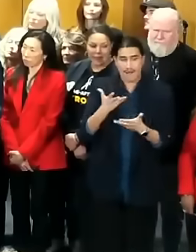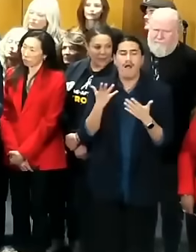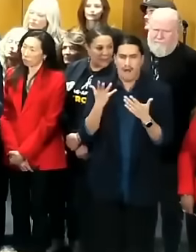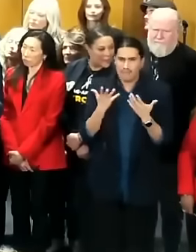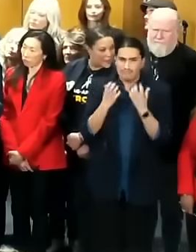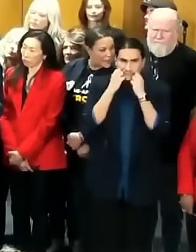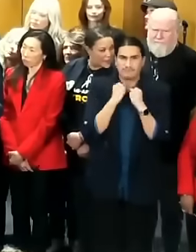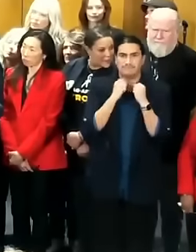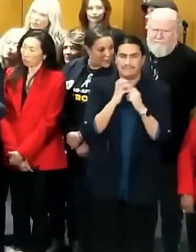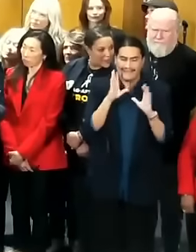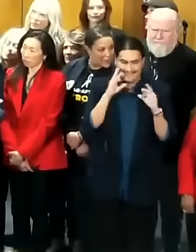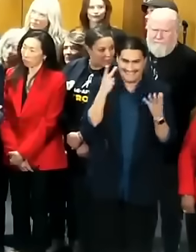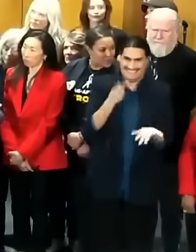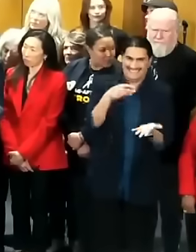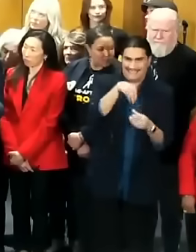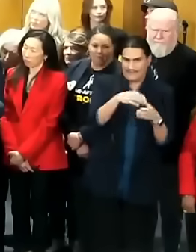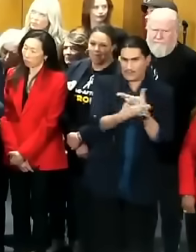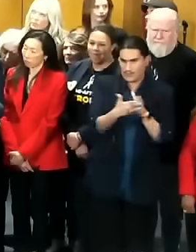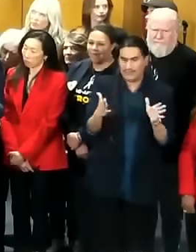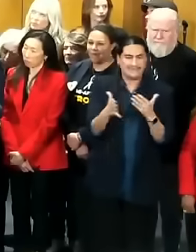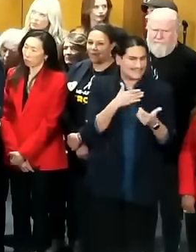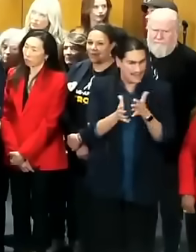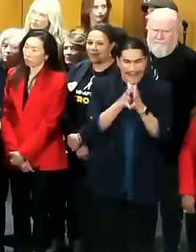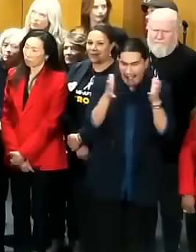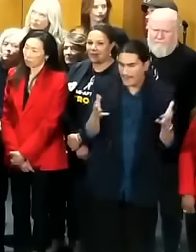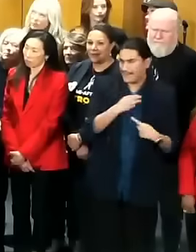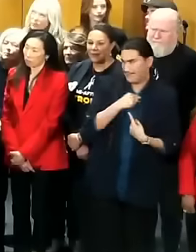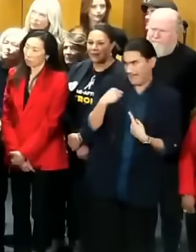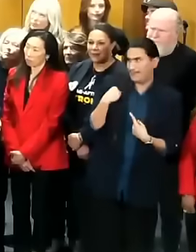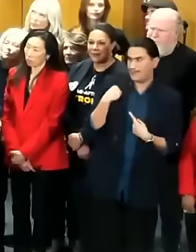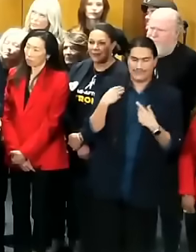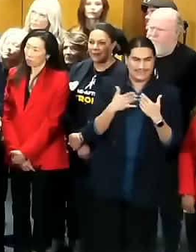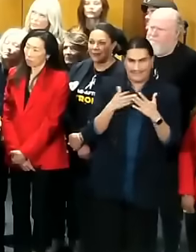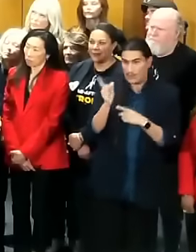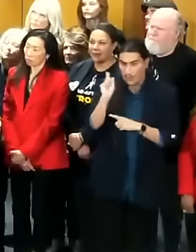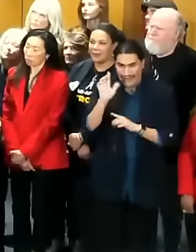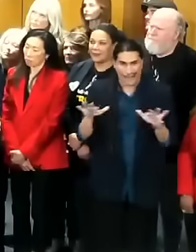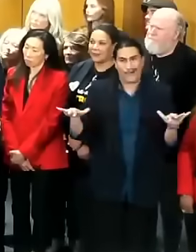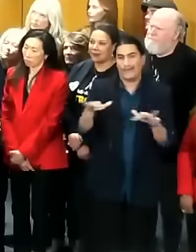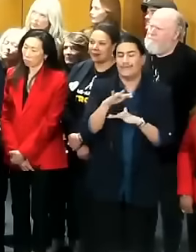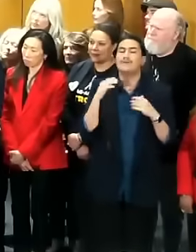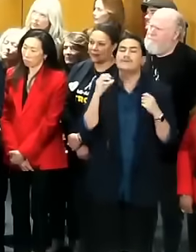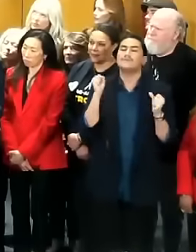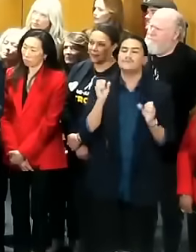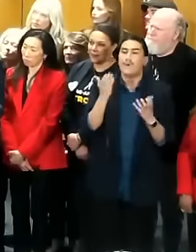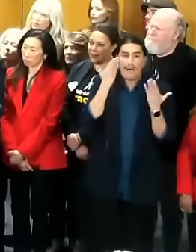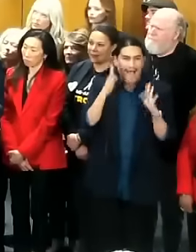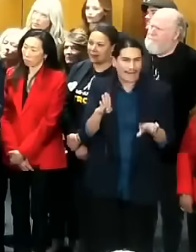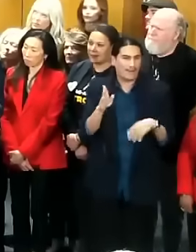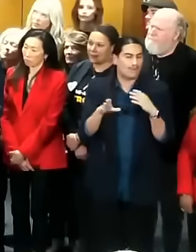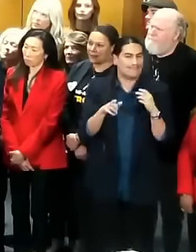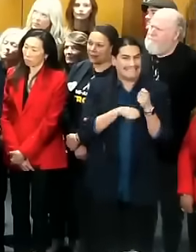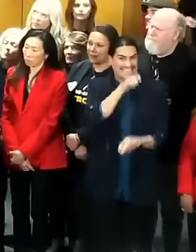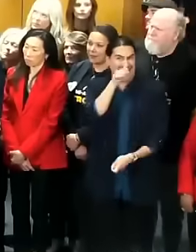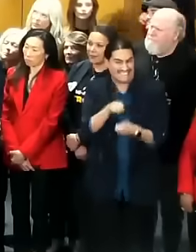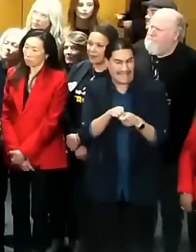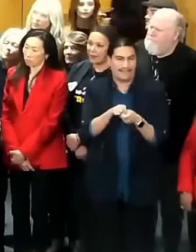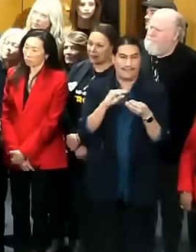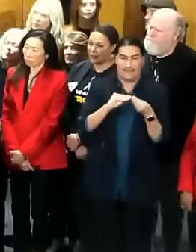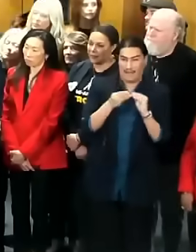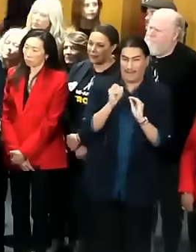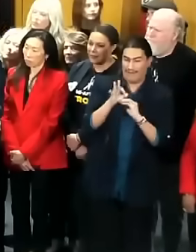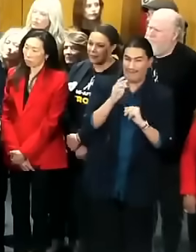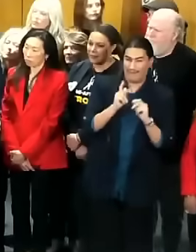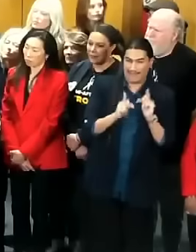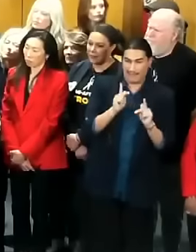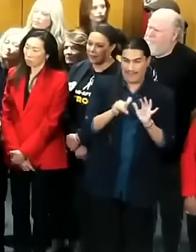even regardless of what the number of members are in that particular geographic area. So I don't actually know off the top of my head what number of people that